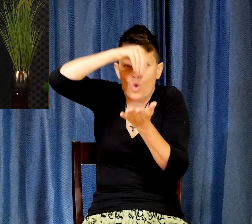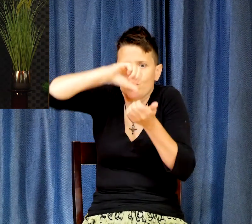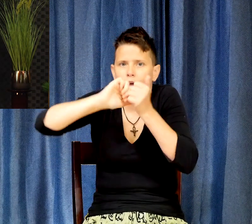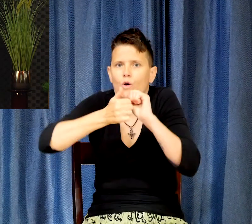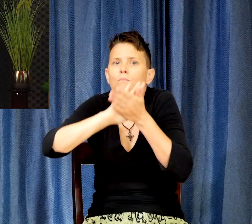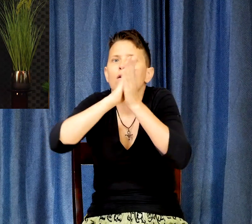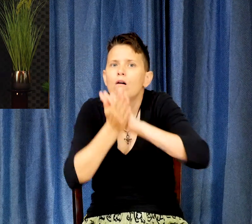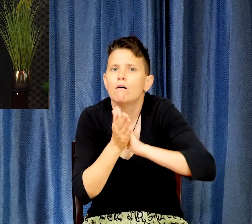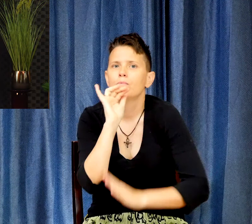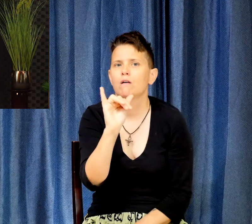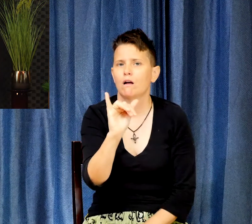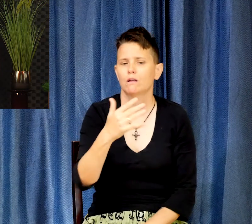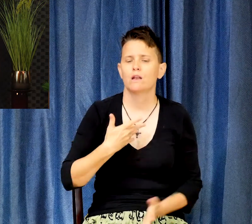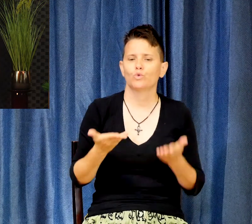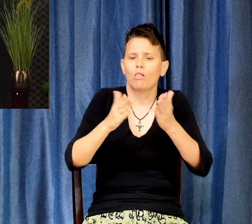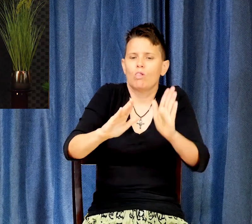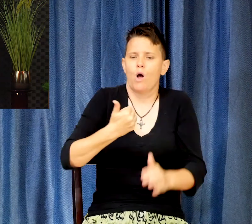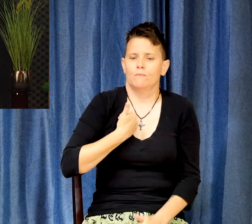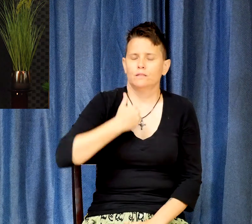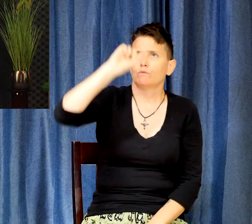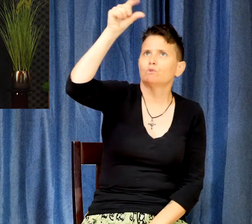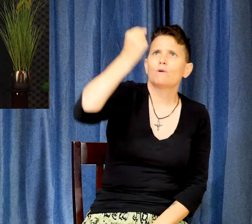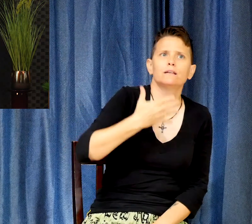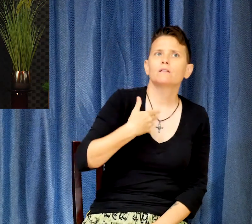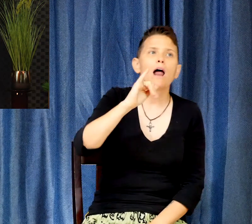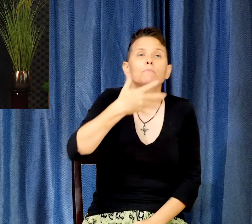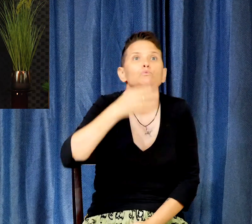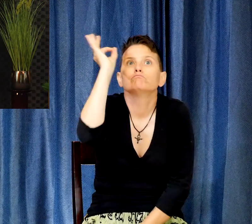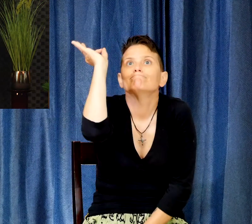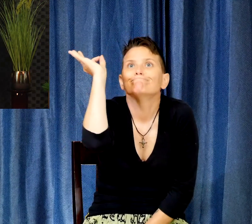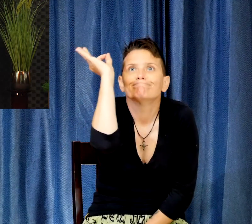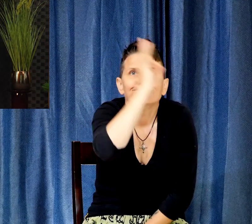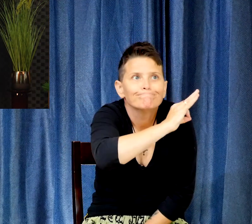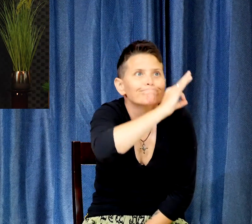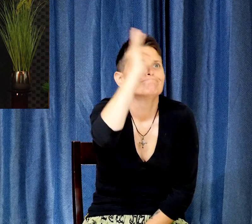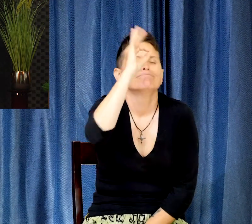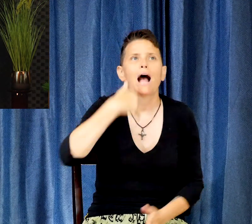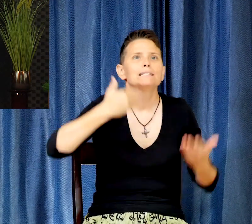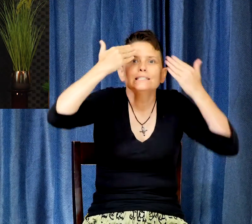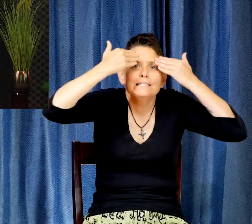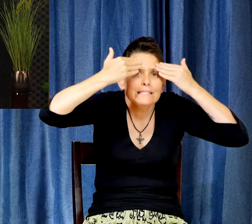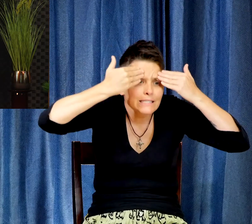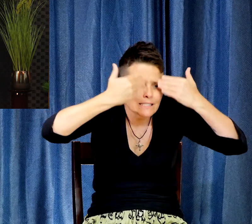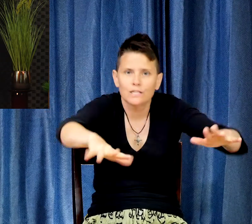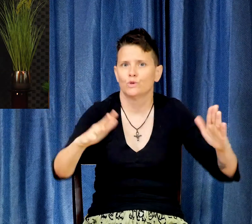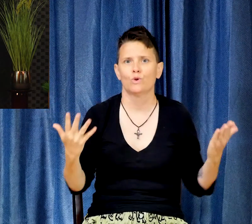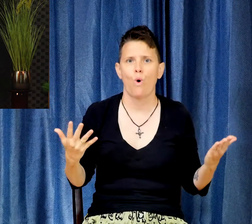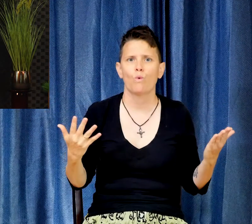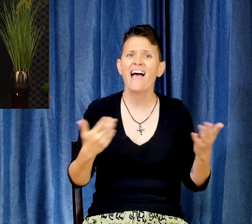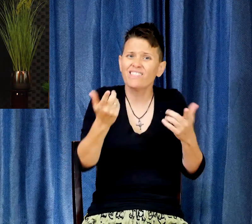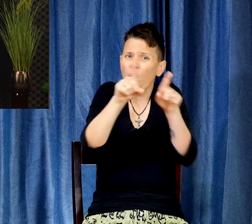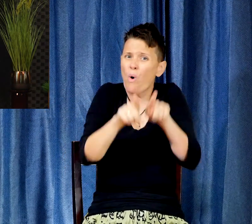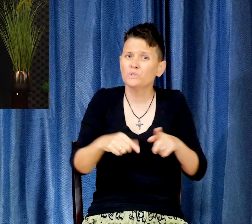grace for my own ignorance, for my own false narratives, for the hidden assumptions and